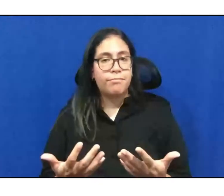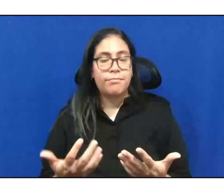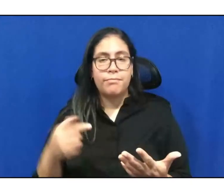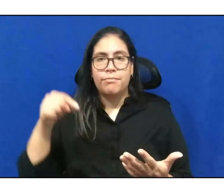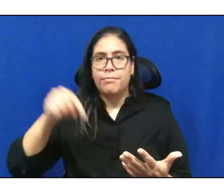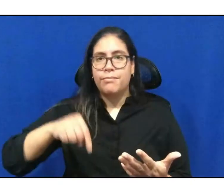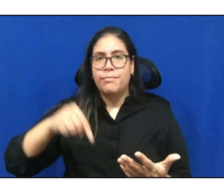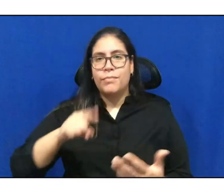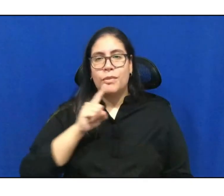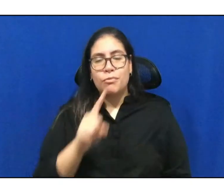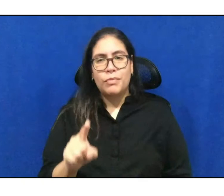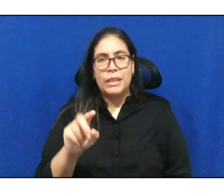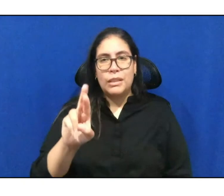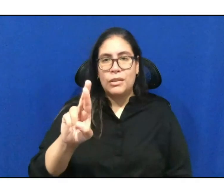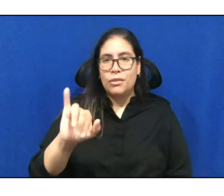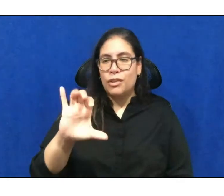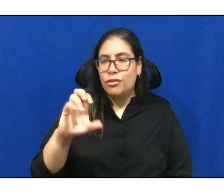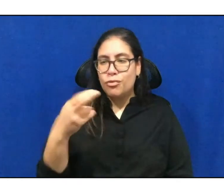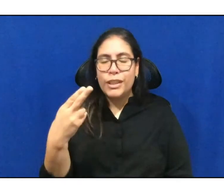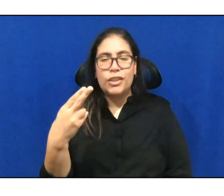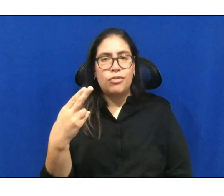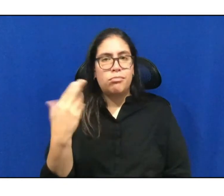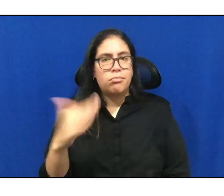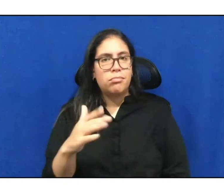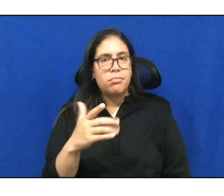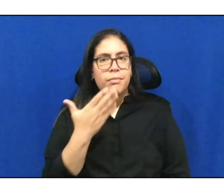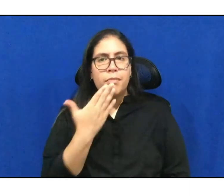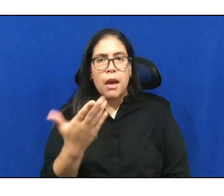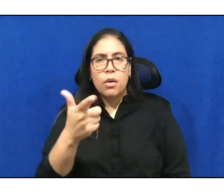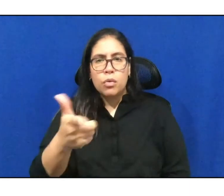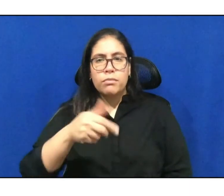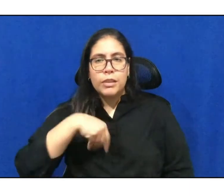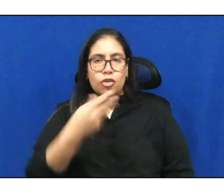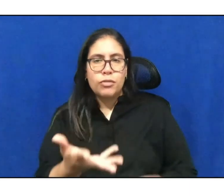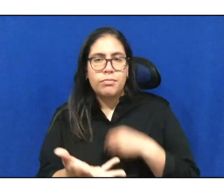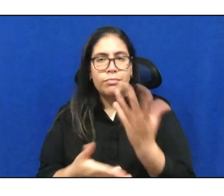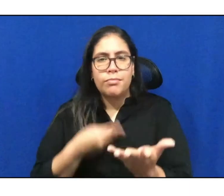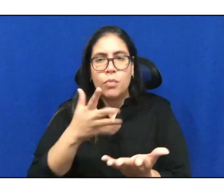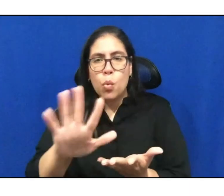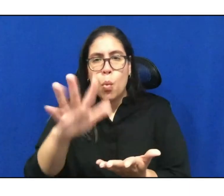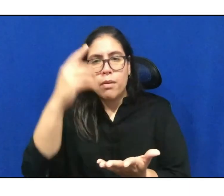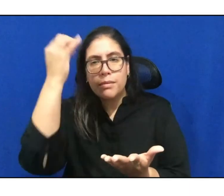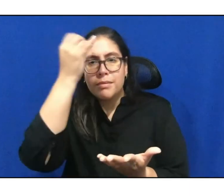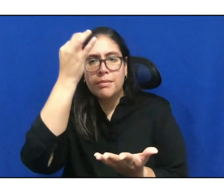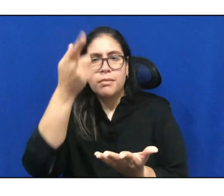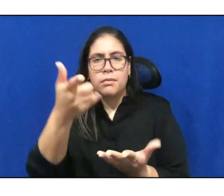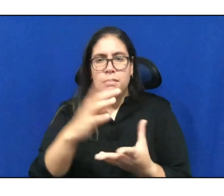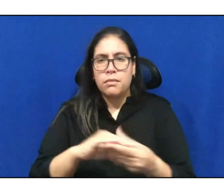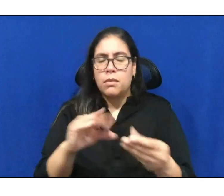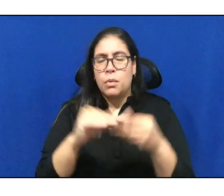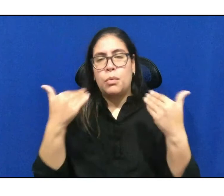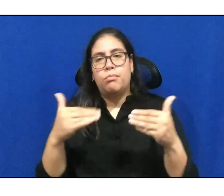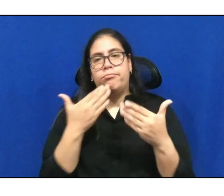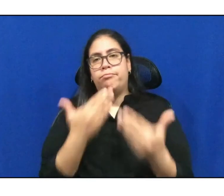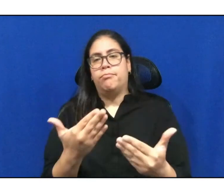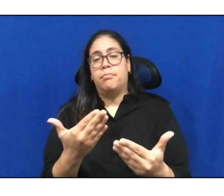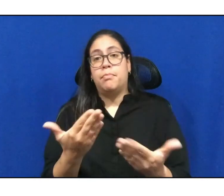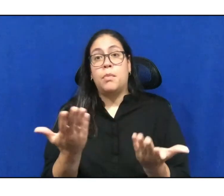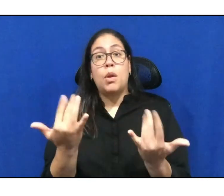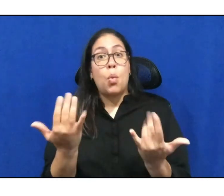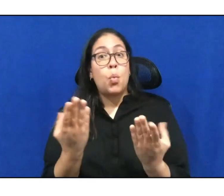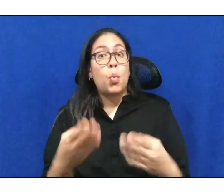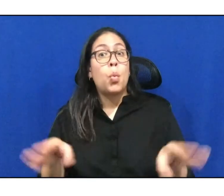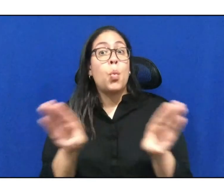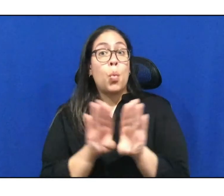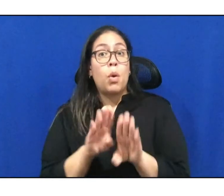and real and generous conversation. And to close us out, Kevin is